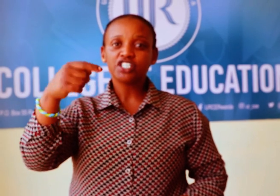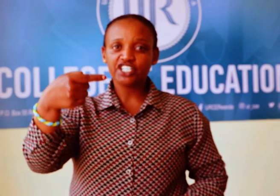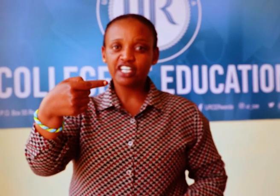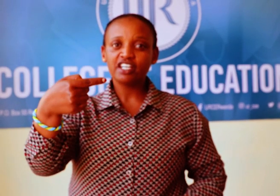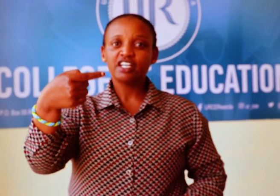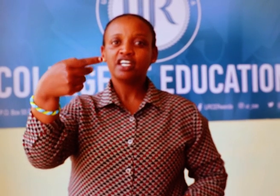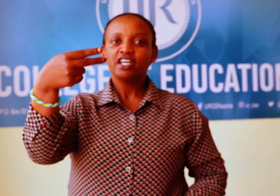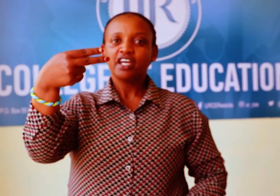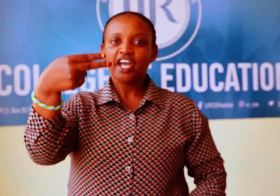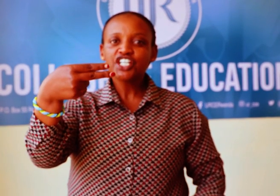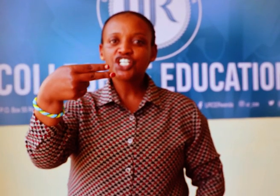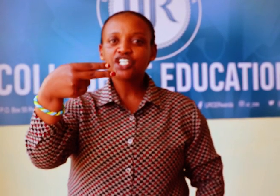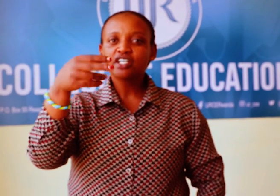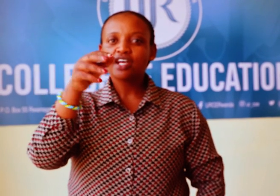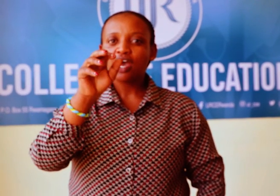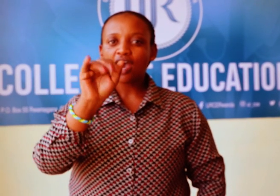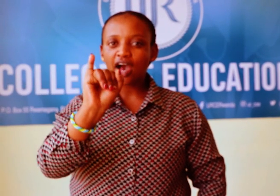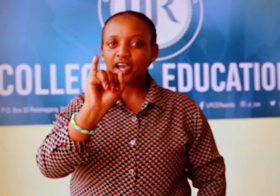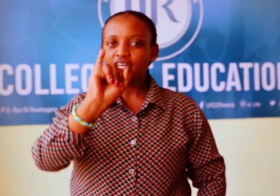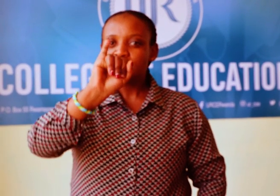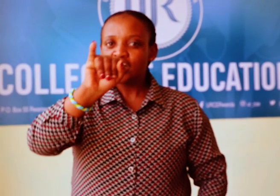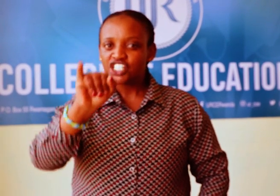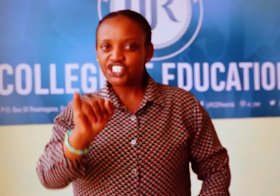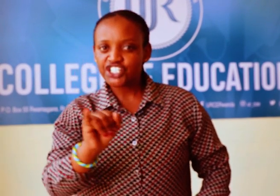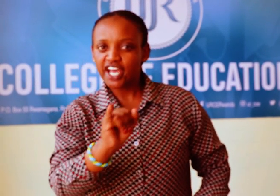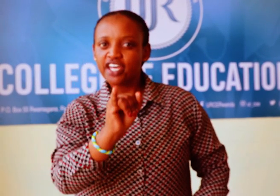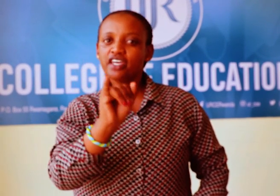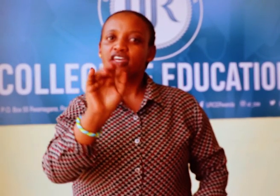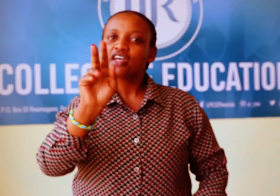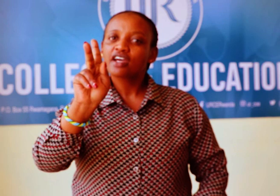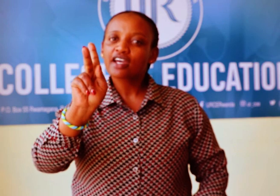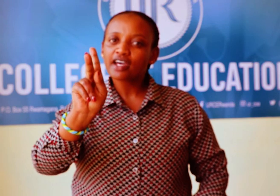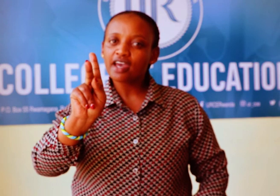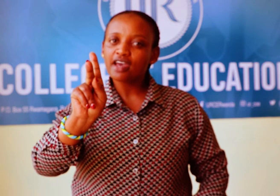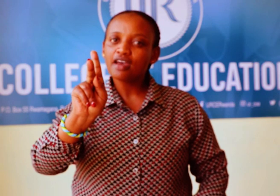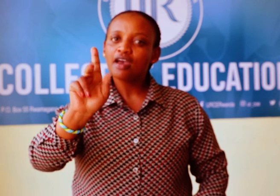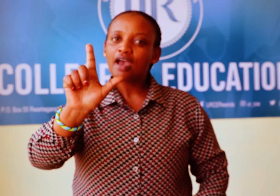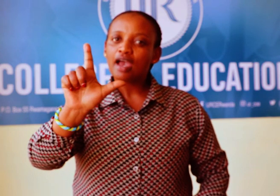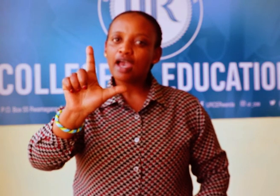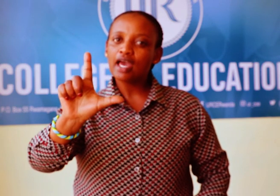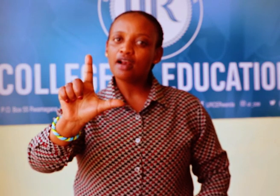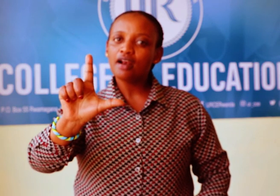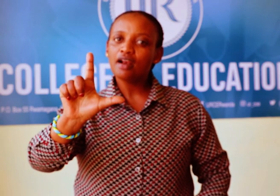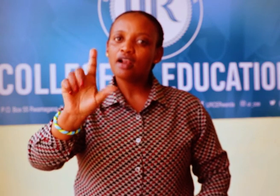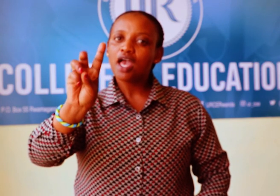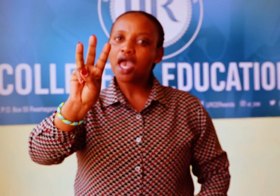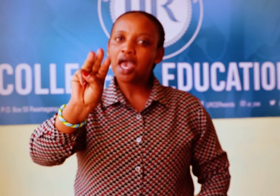G, H, I, J, K, L,